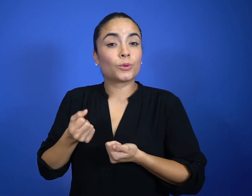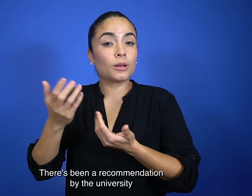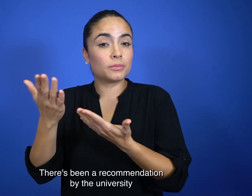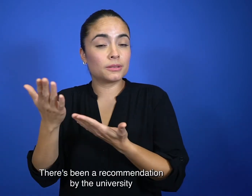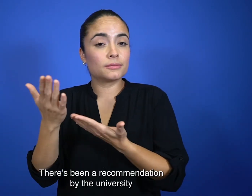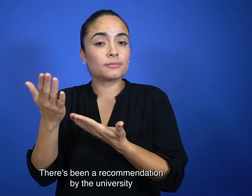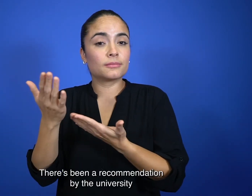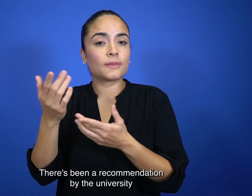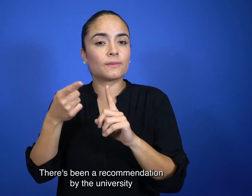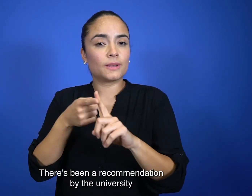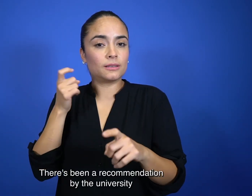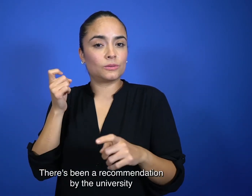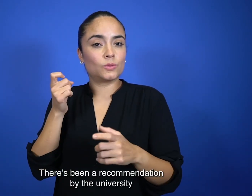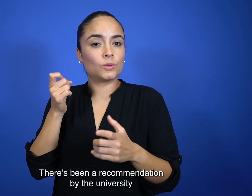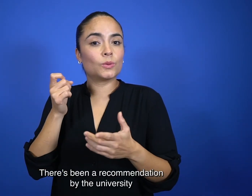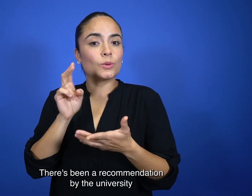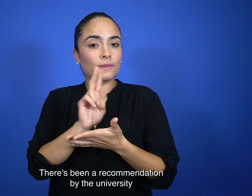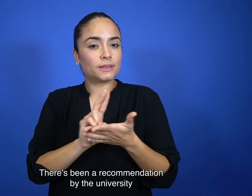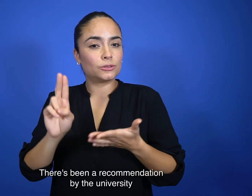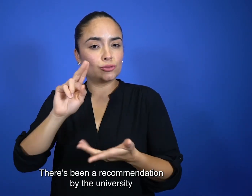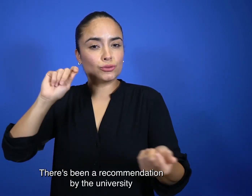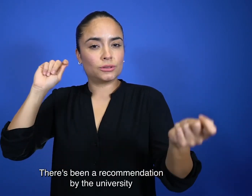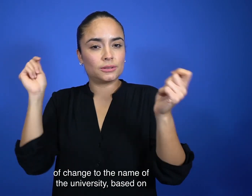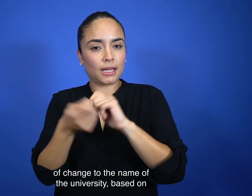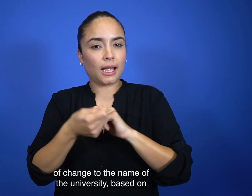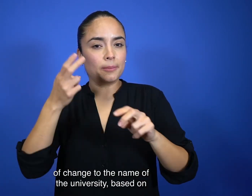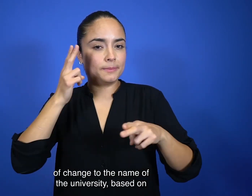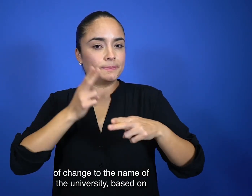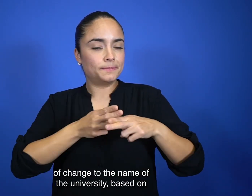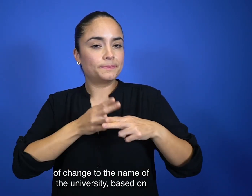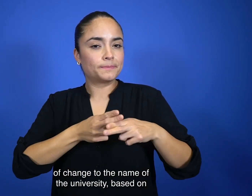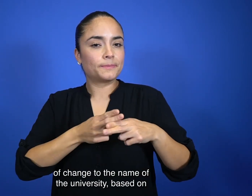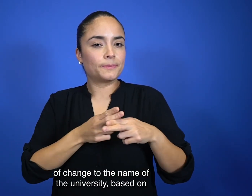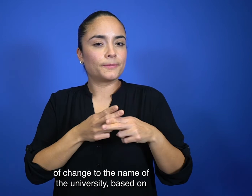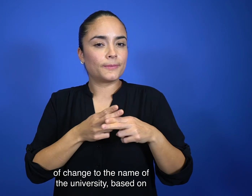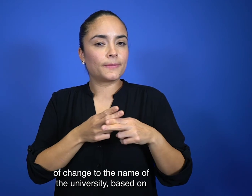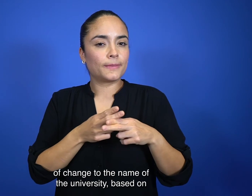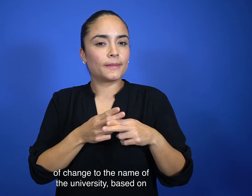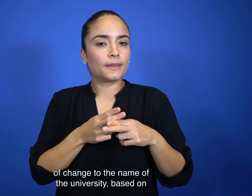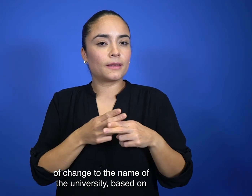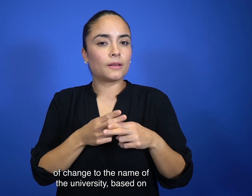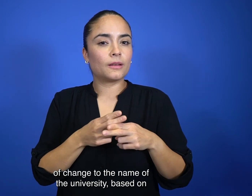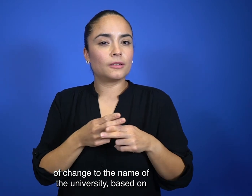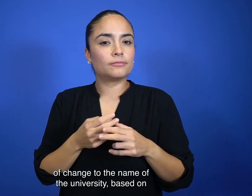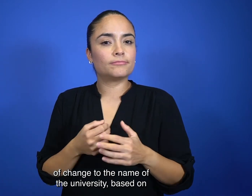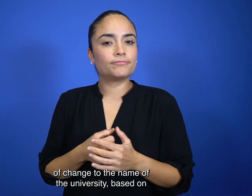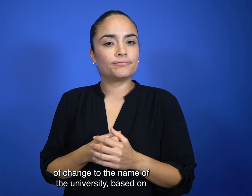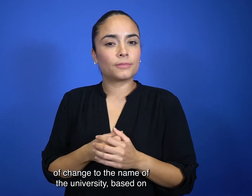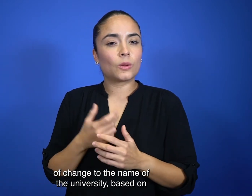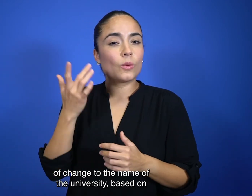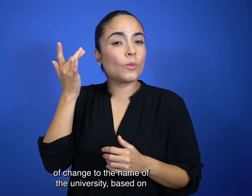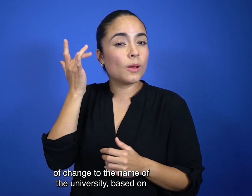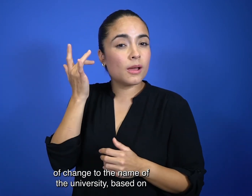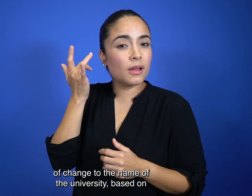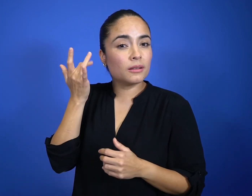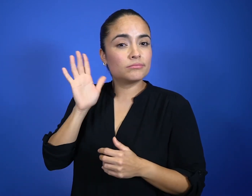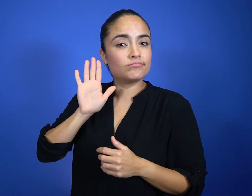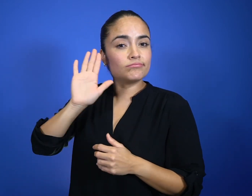there's been a recommendation by the university to change the name of the university based on